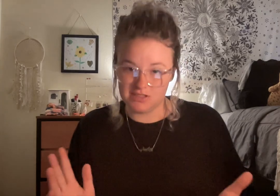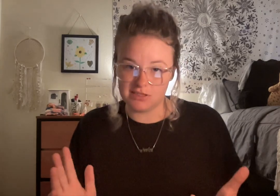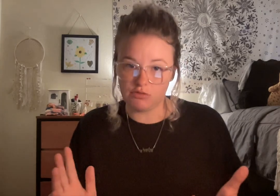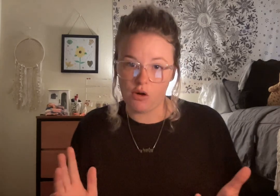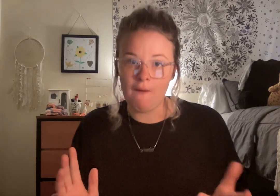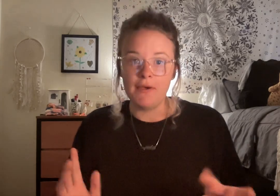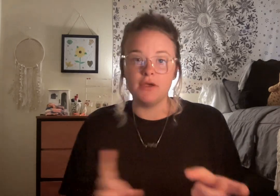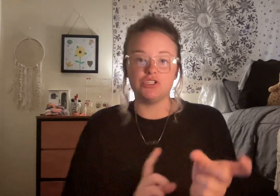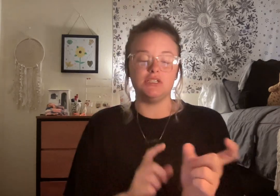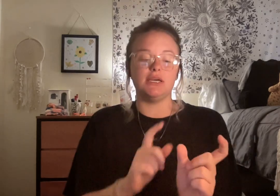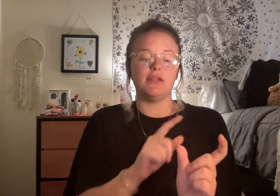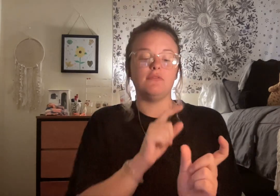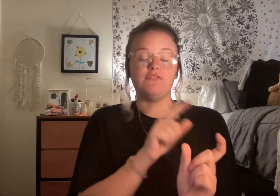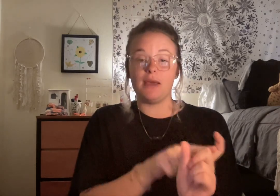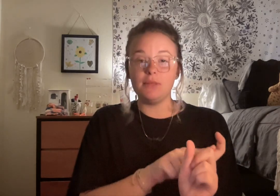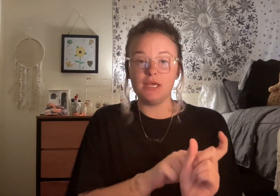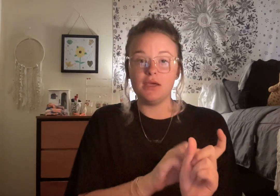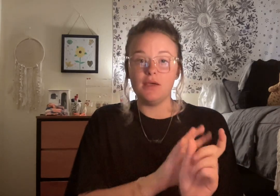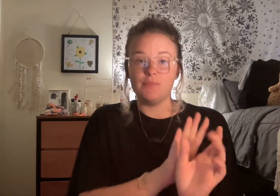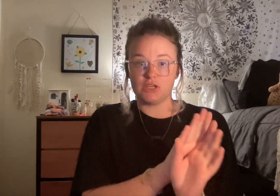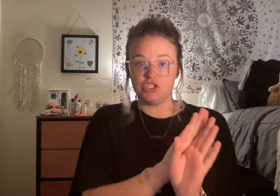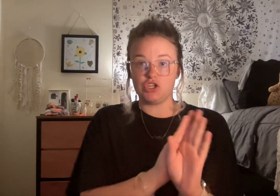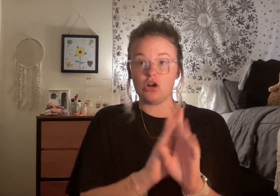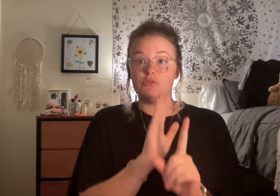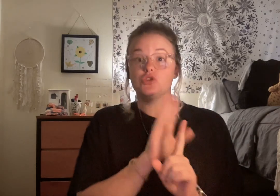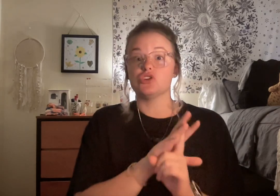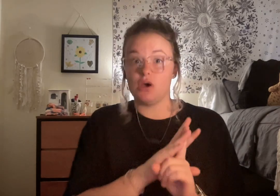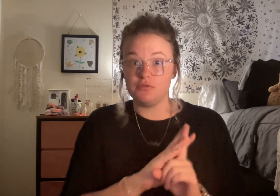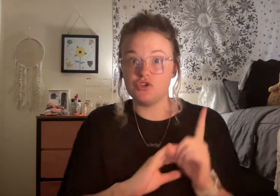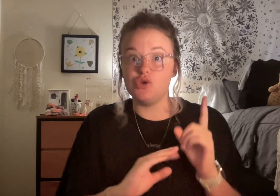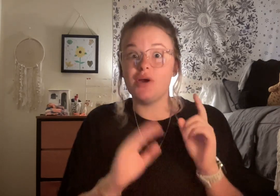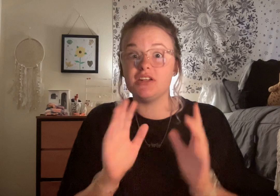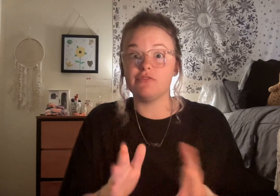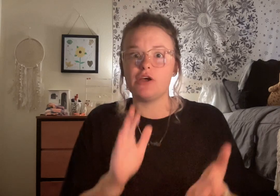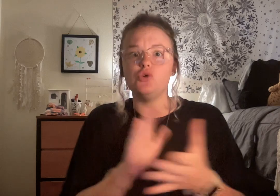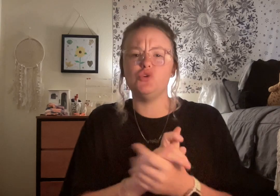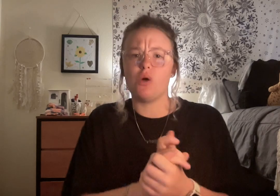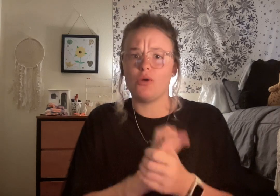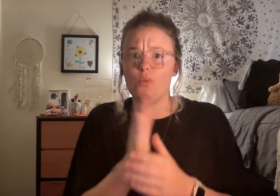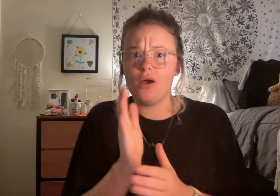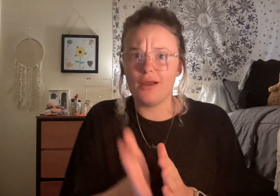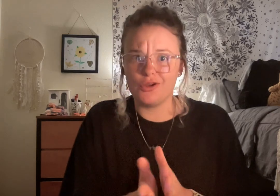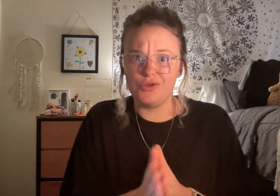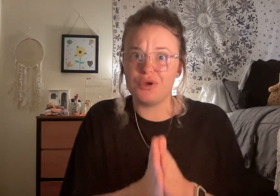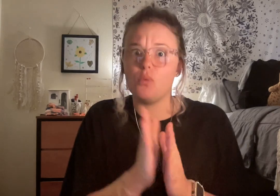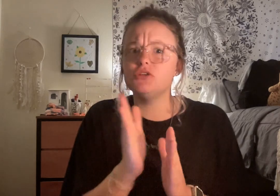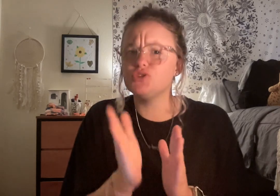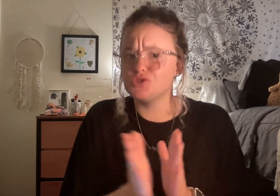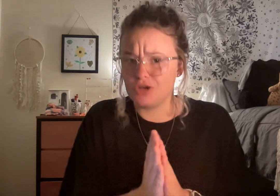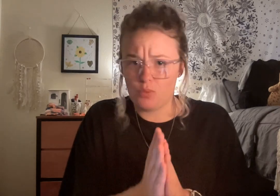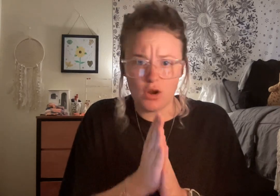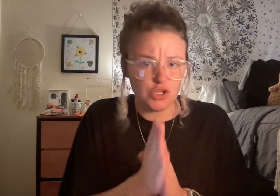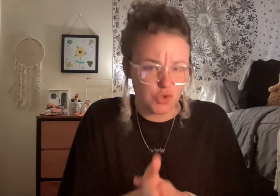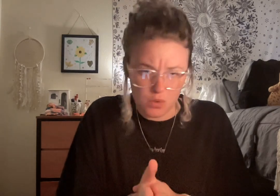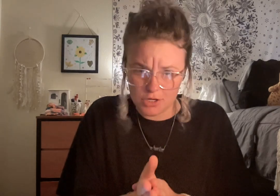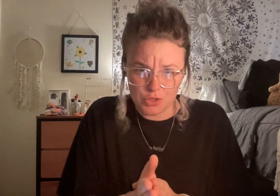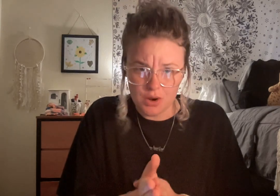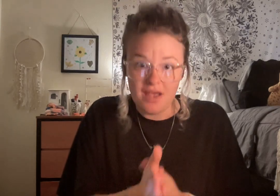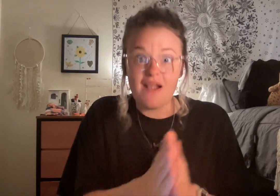it's fall, she did family. Like, she started off with yourself, so you identify who you are. What are you doing? What's your dream? What do you want to do? And